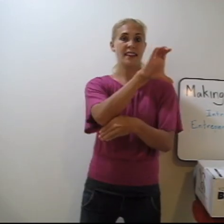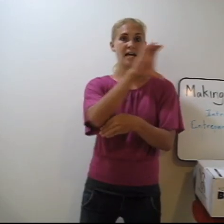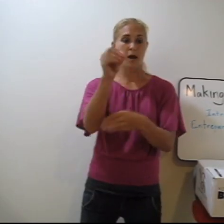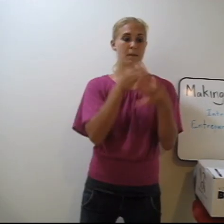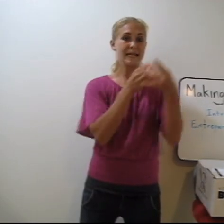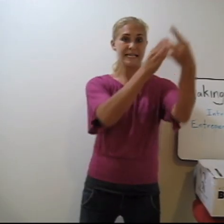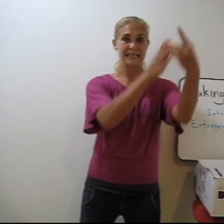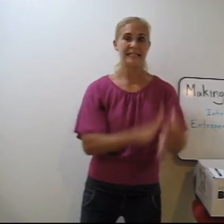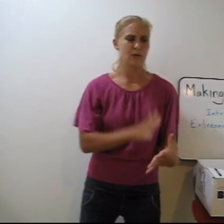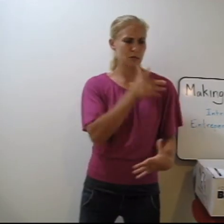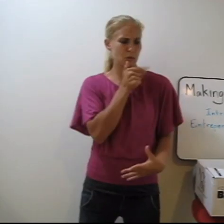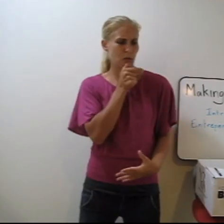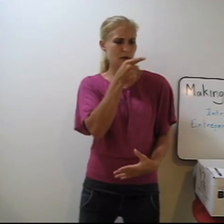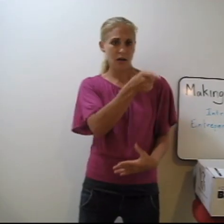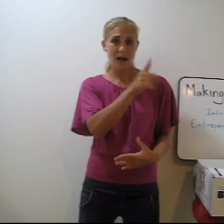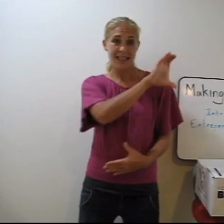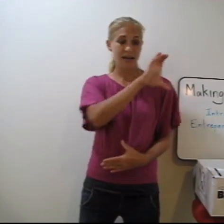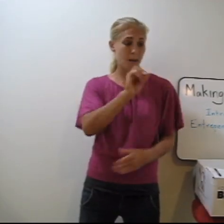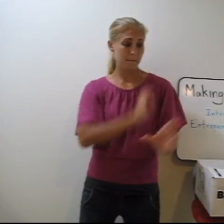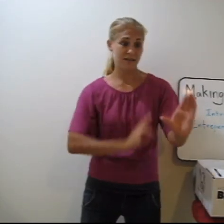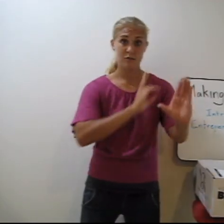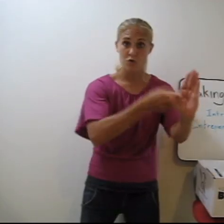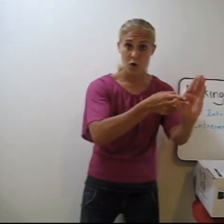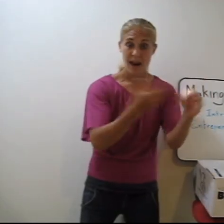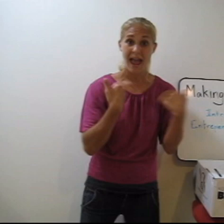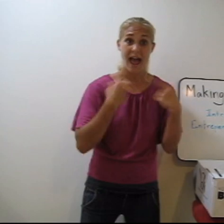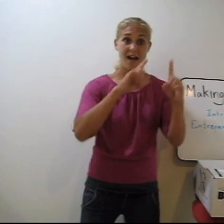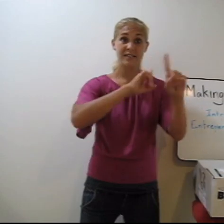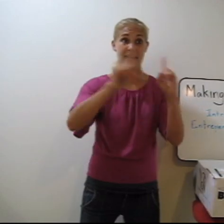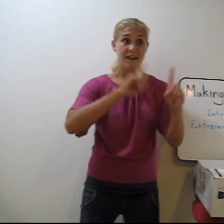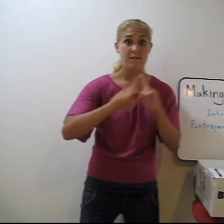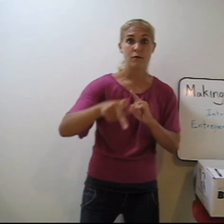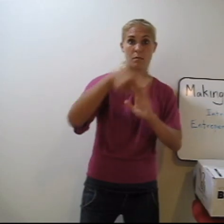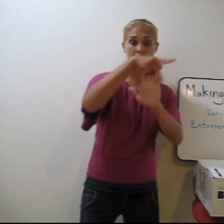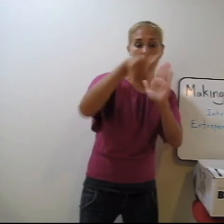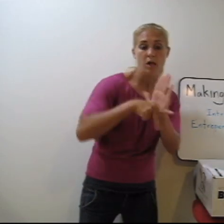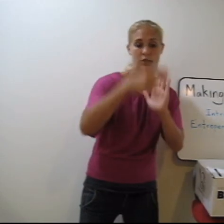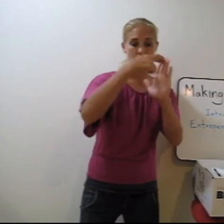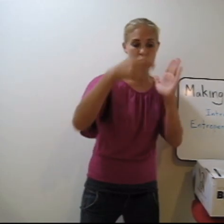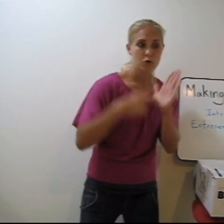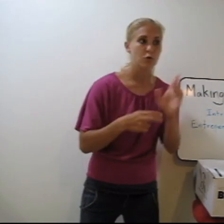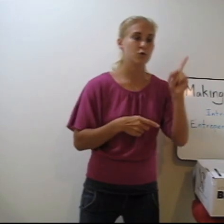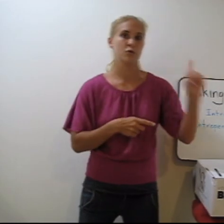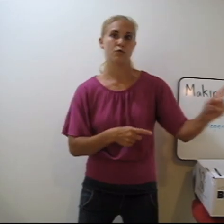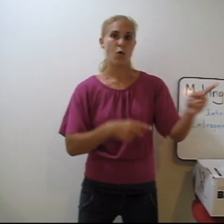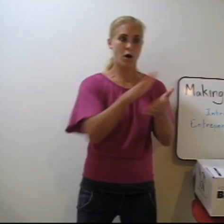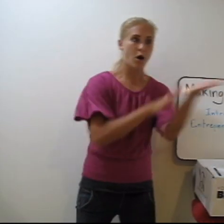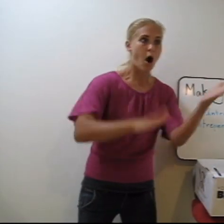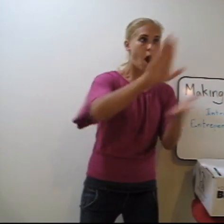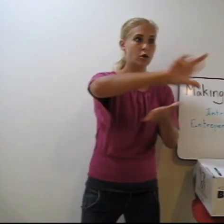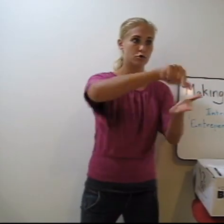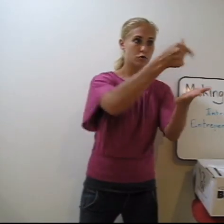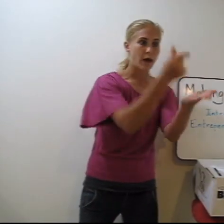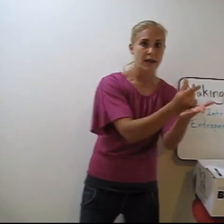leadership. Does the company you joined have different policies and procedures for Ivy League college graduates than for high school